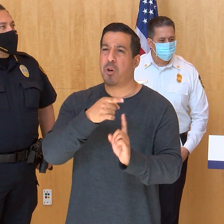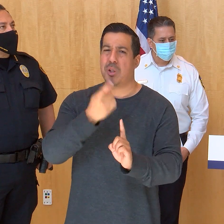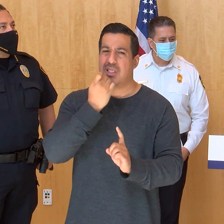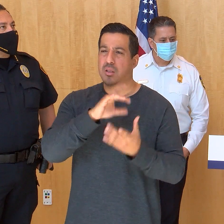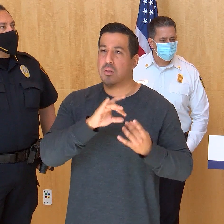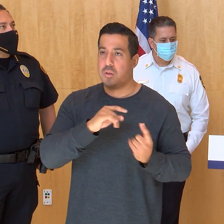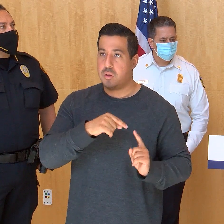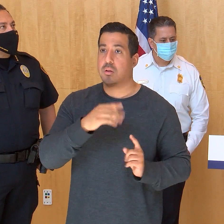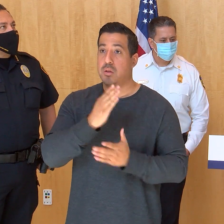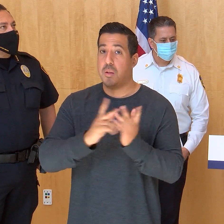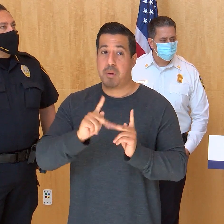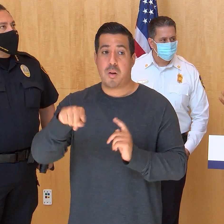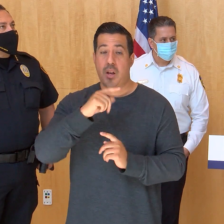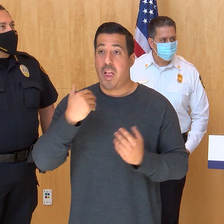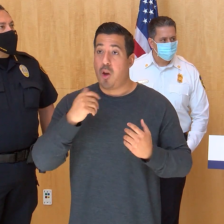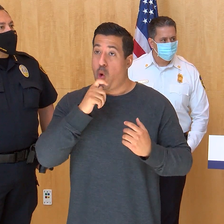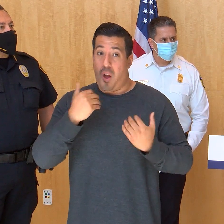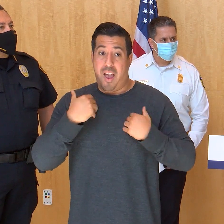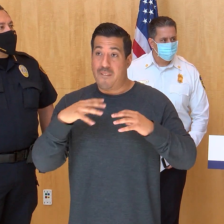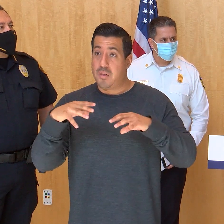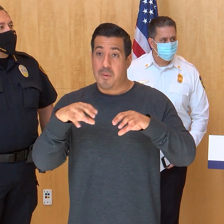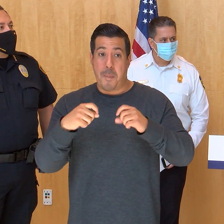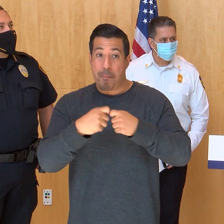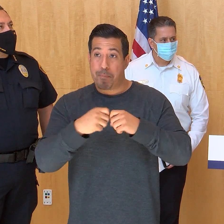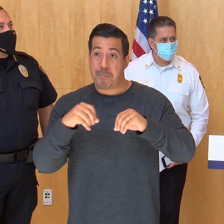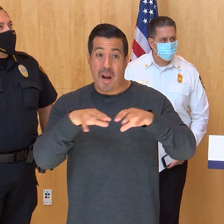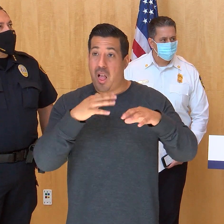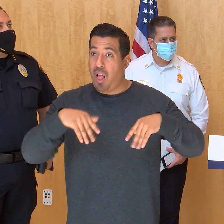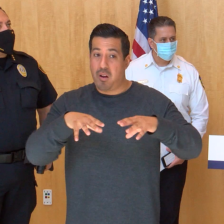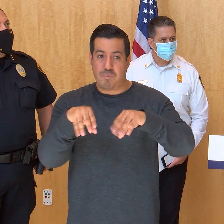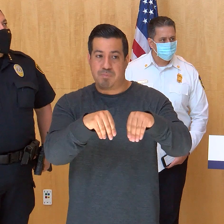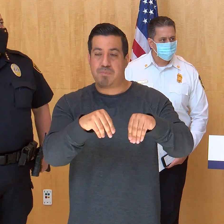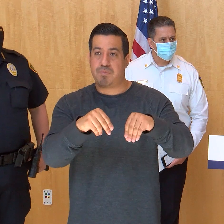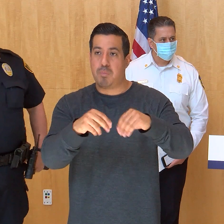been out without power the longest, they're going to try to provide.